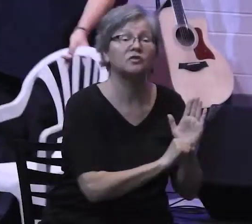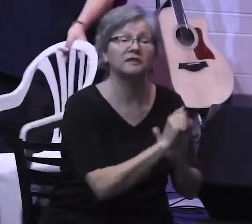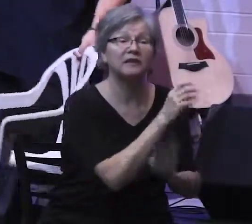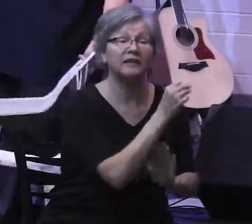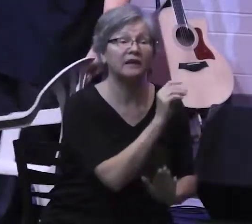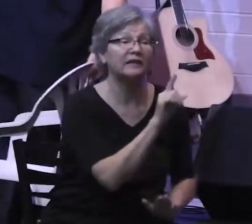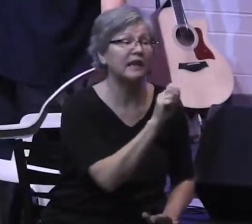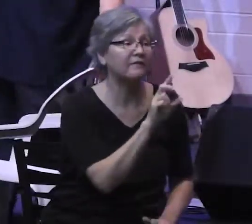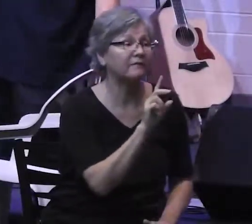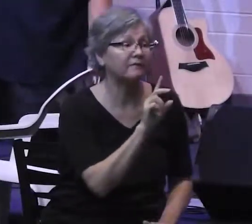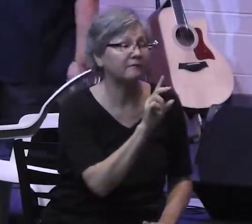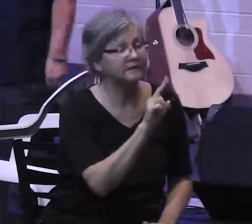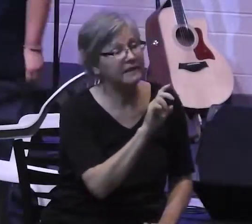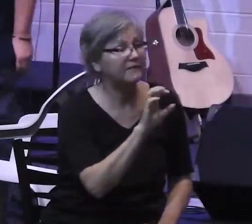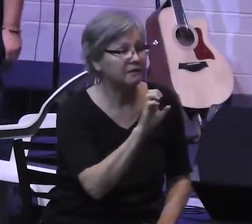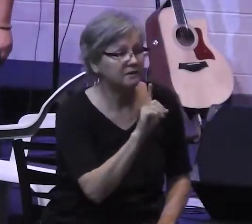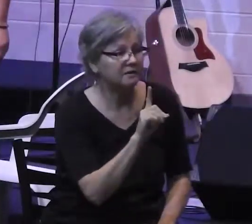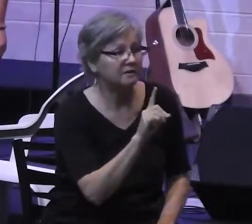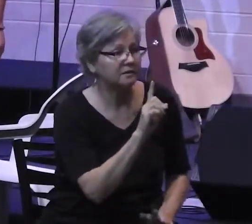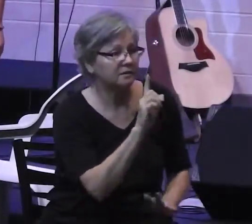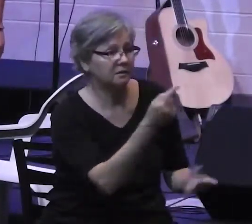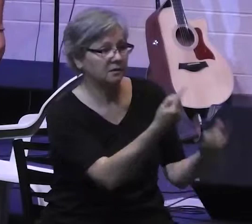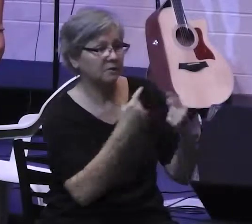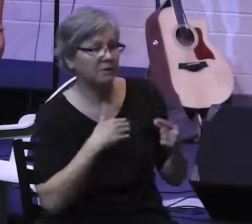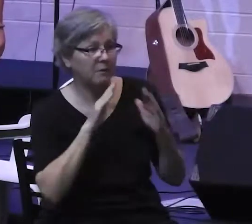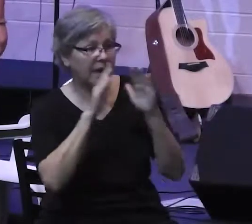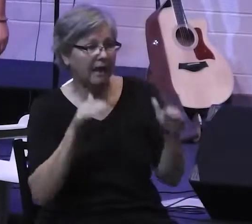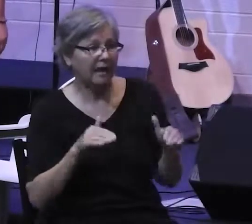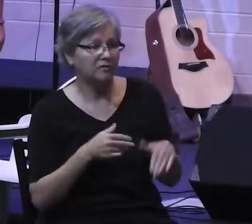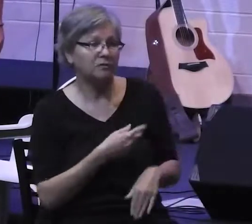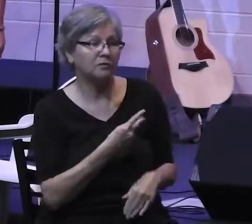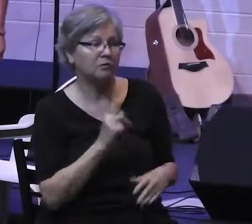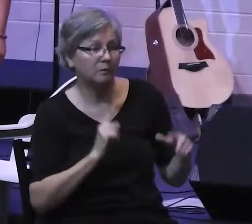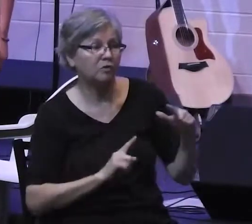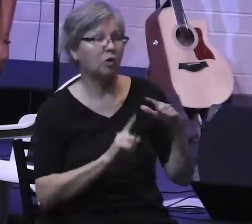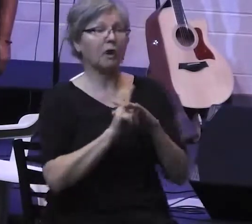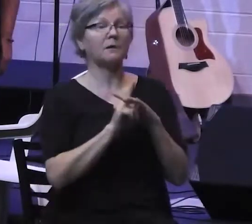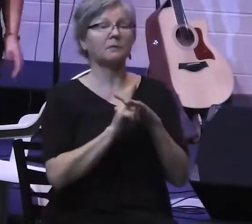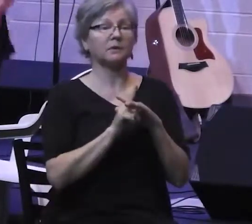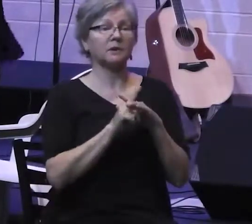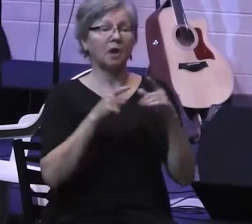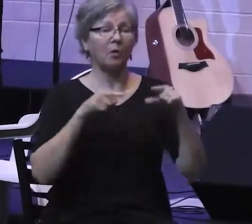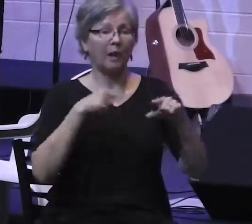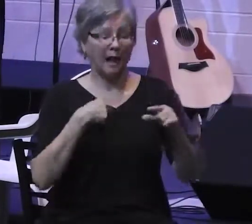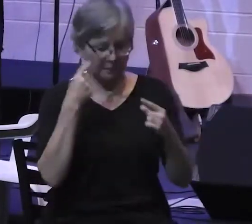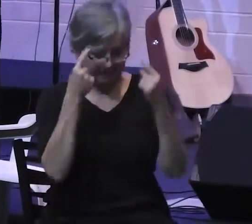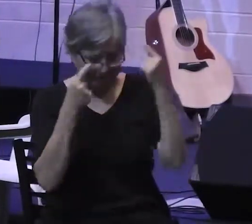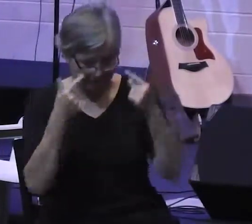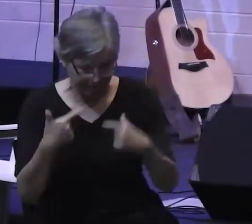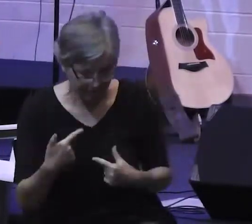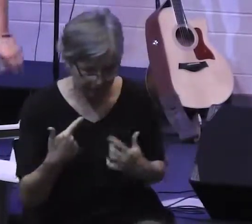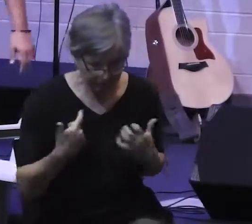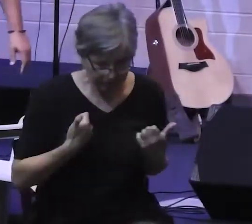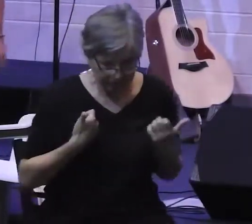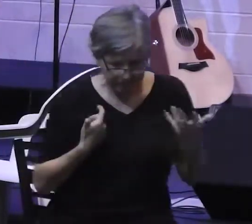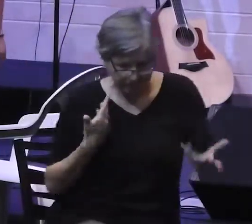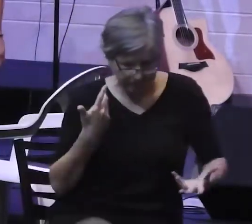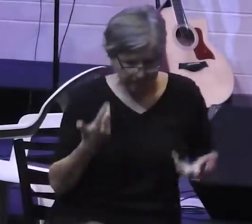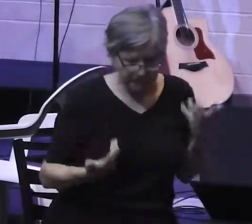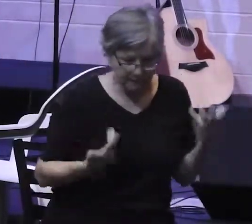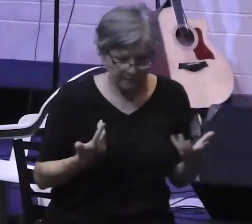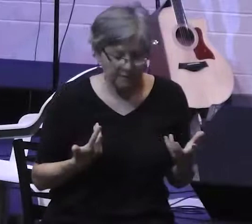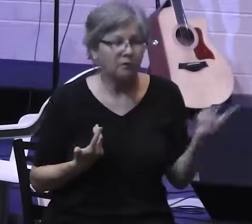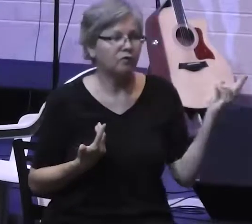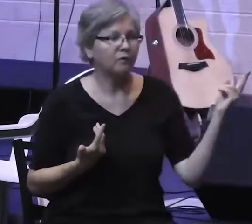and guess what? They showed up and were Emmanuel to me. And Pastor Steve and